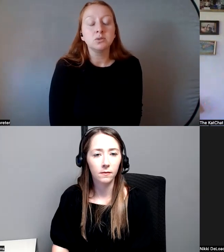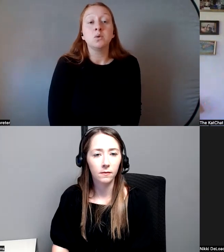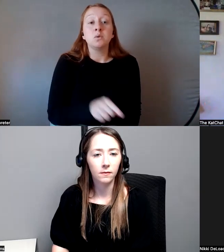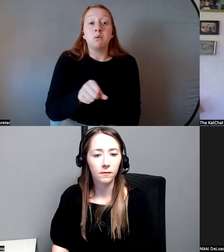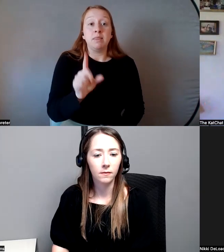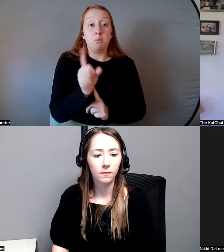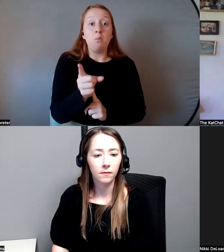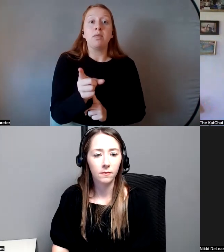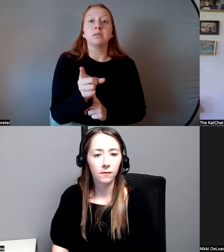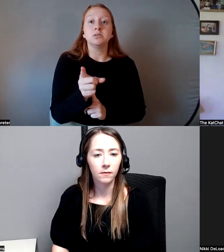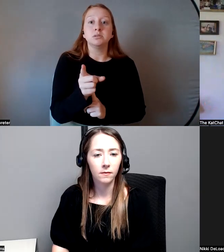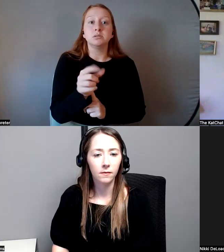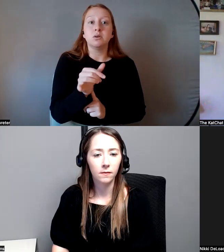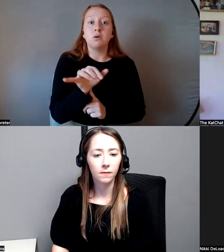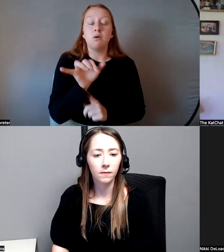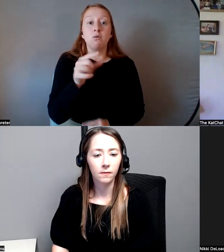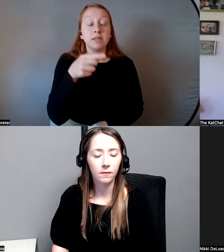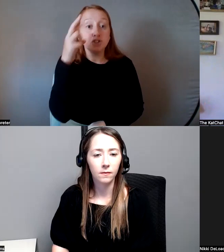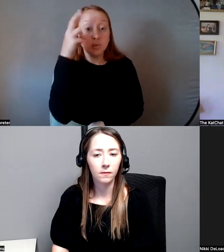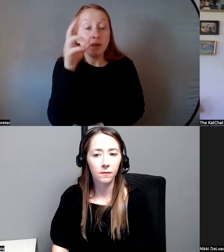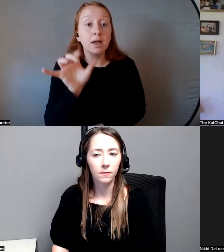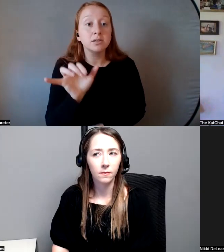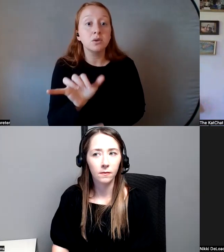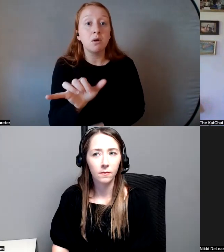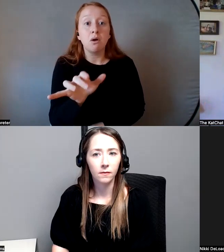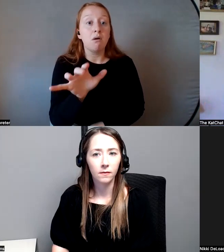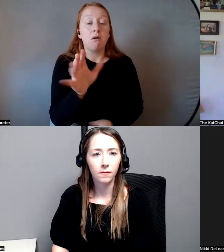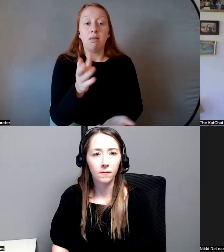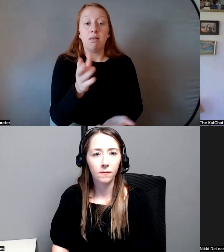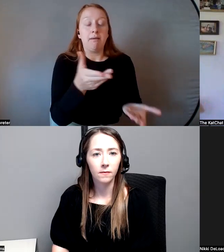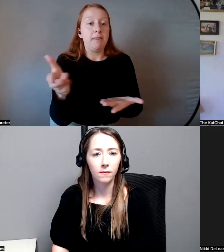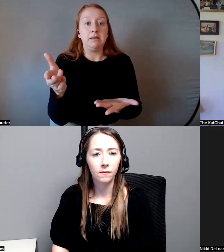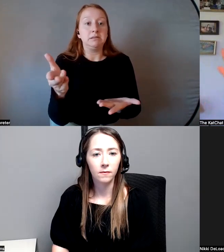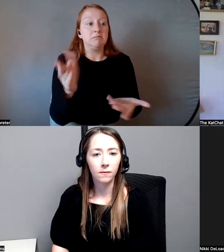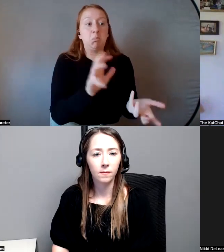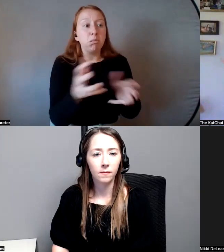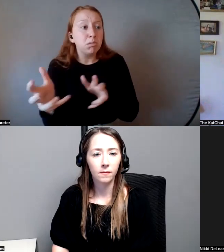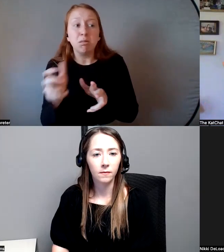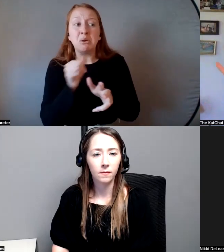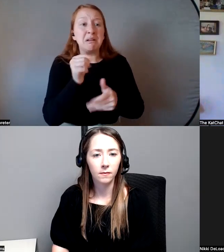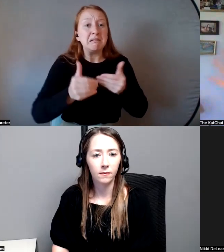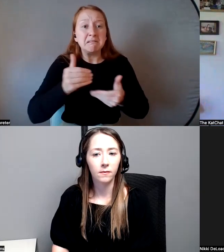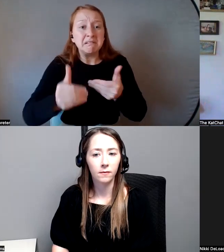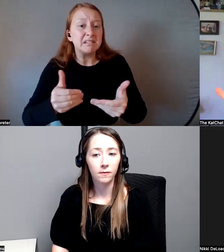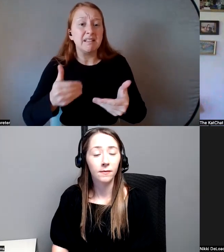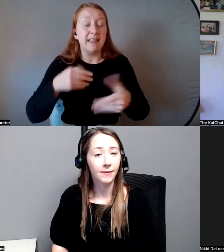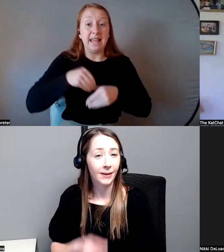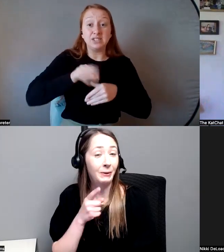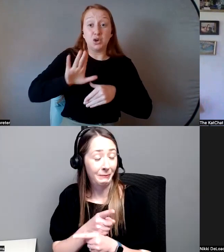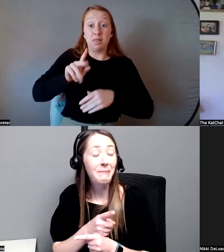that she found out, or this is the moment that things are not going well. Try to, it